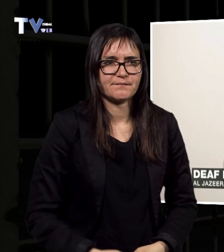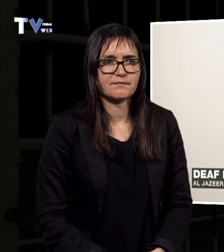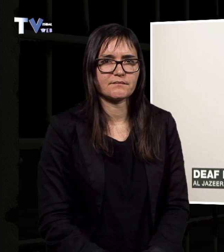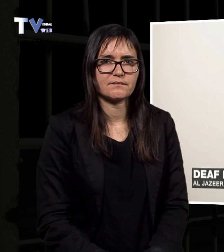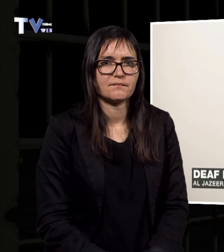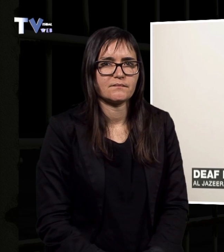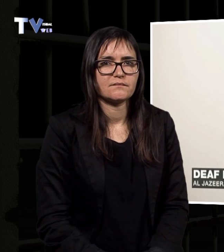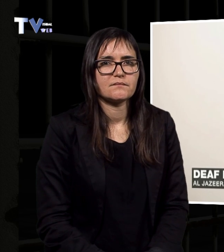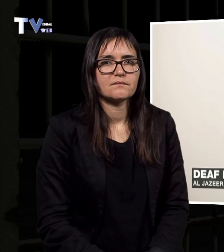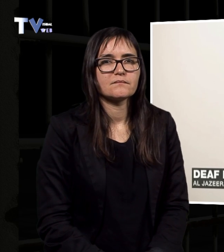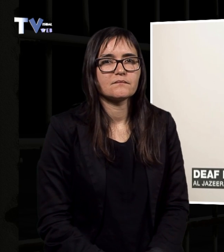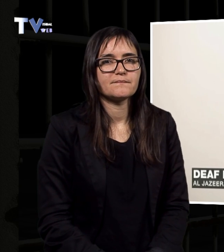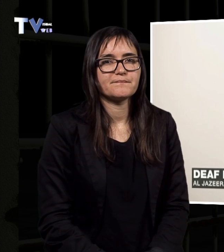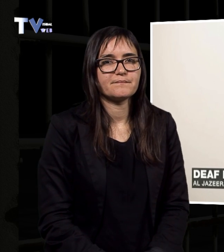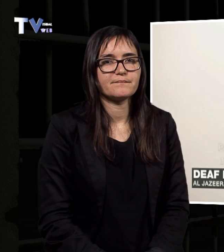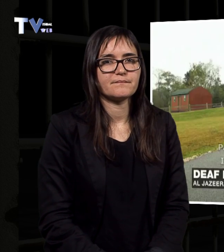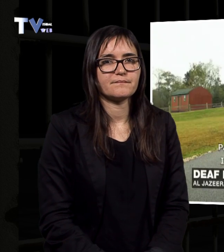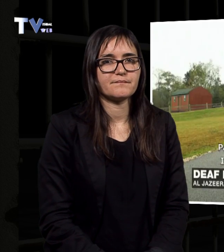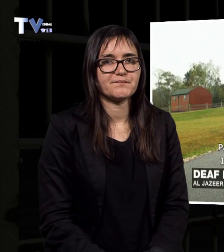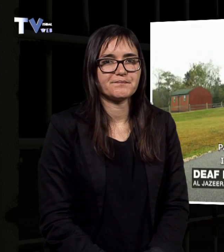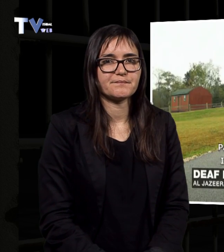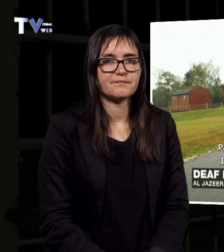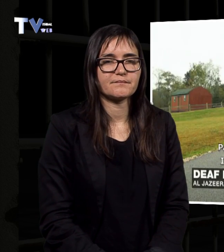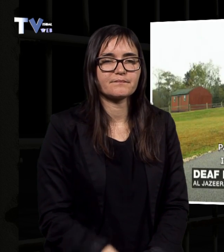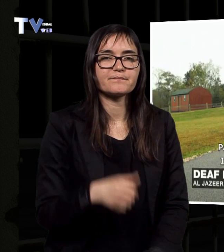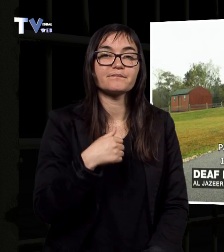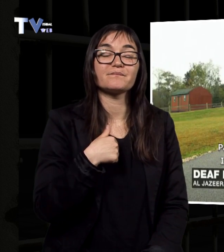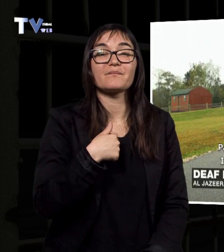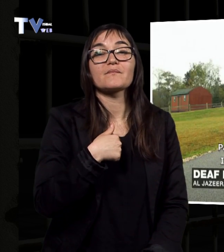I met Felix in June of 1998.